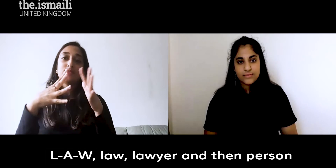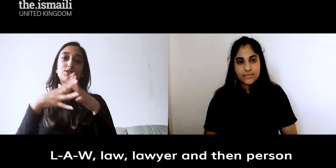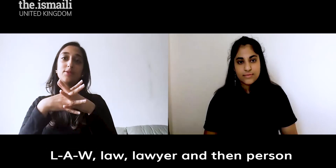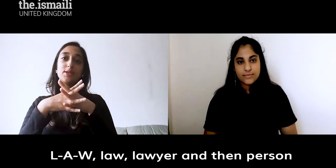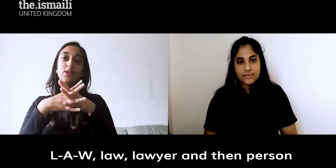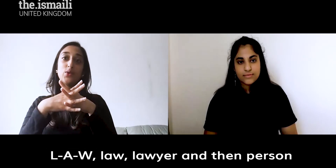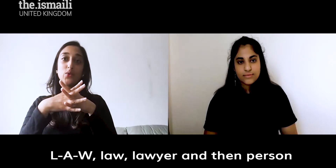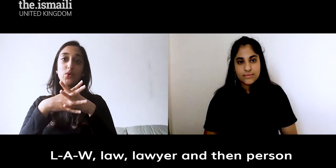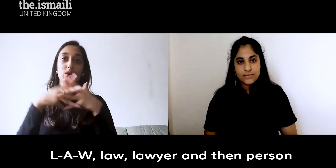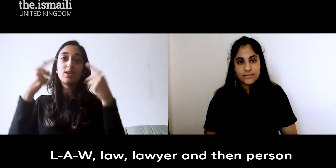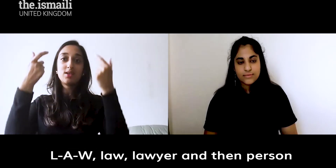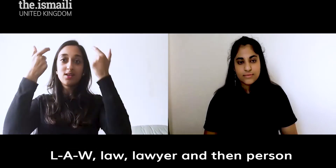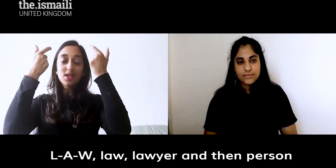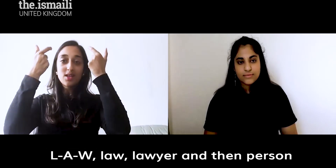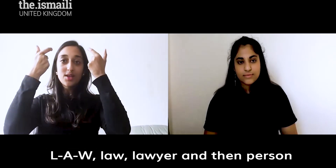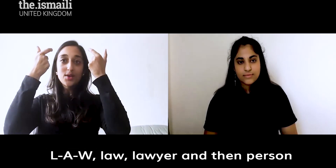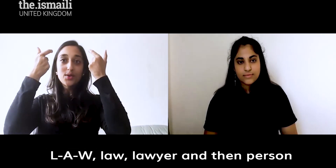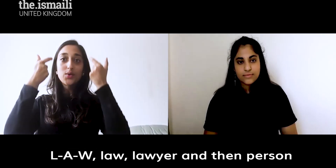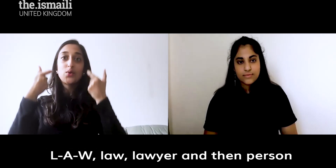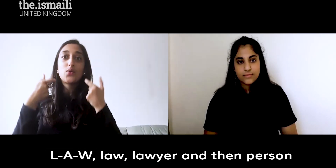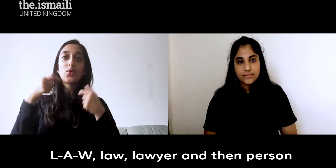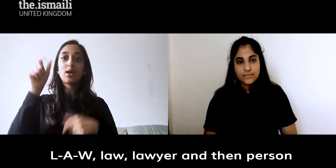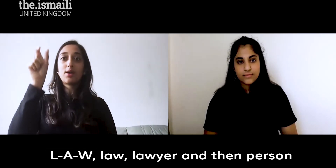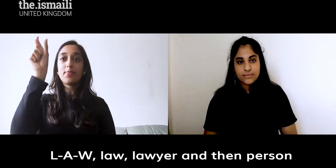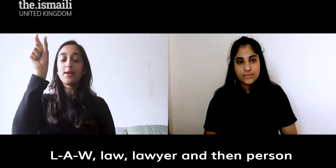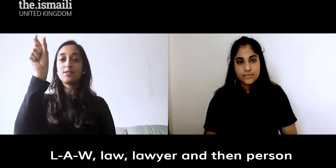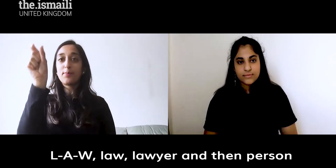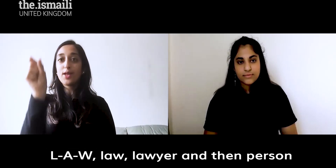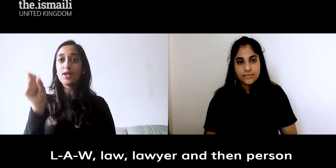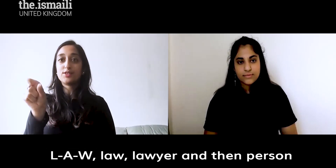Maybe R-A-W. Lawyer. Lawyer and then the person.